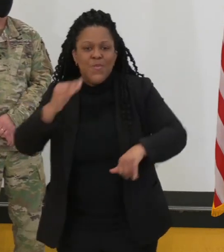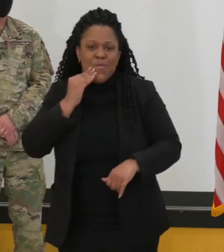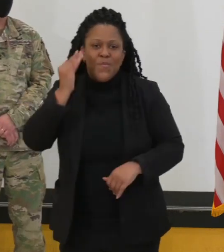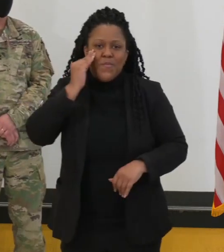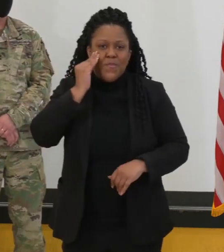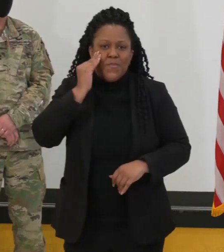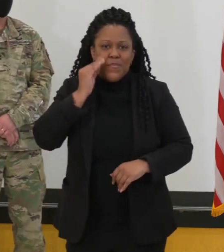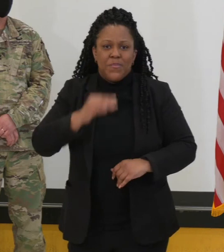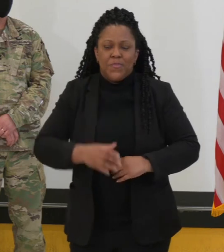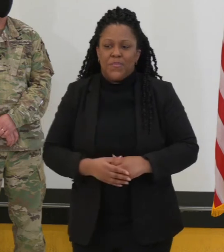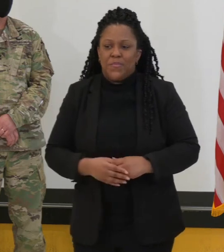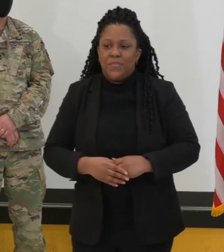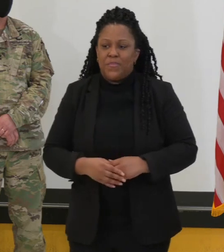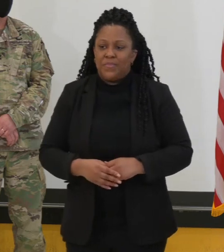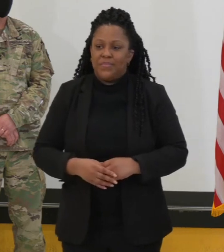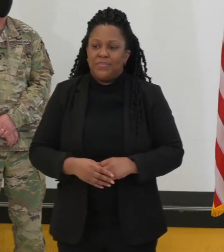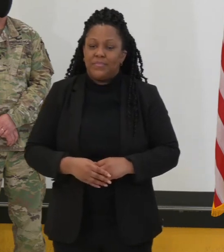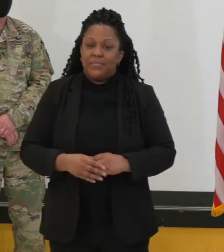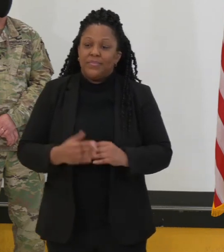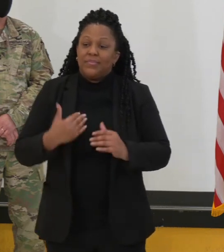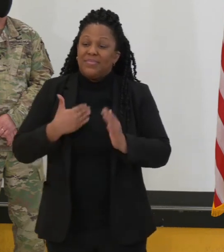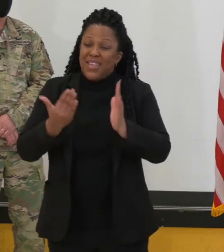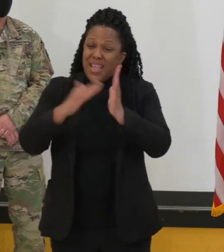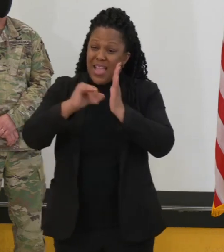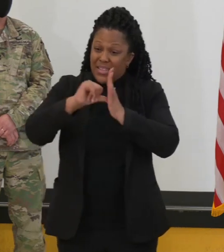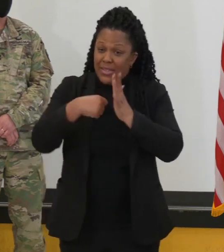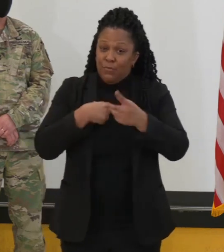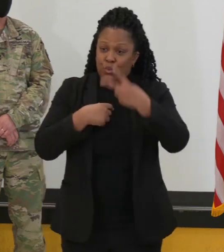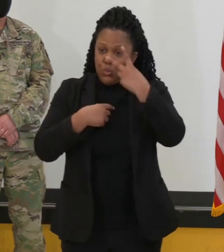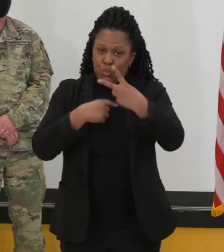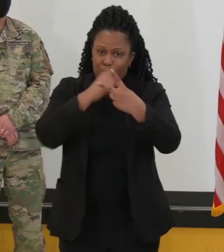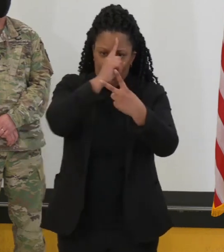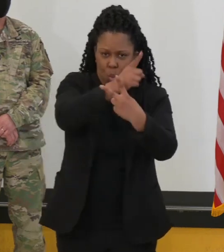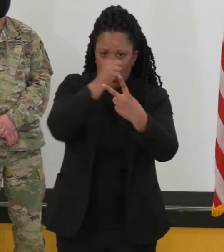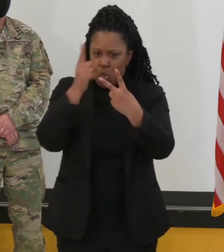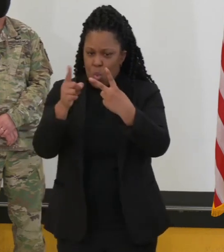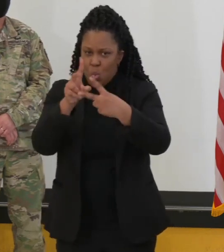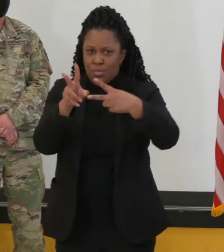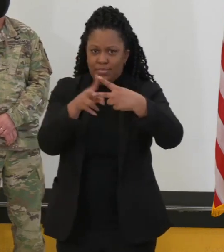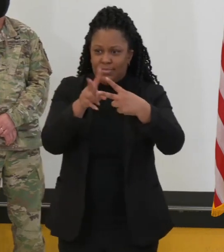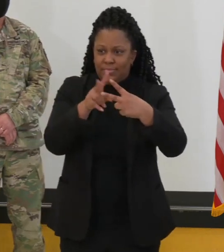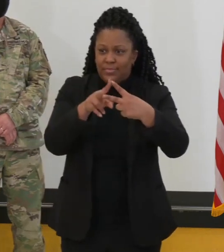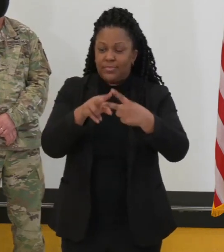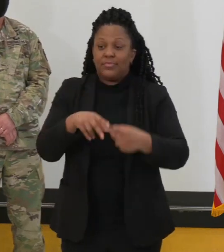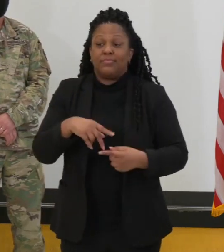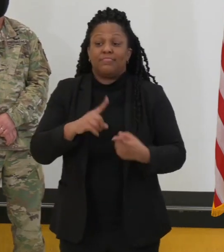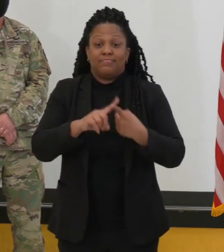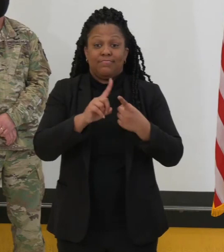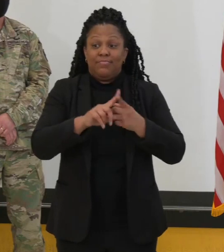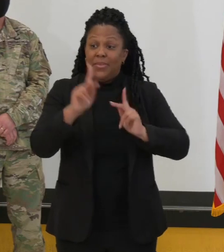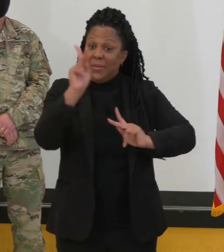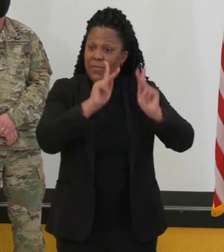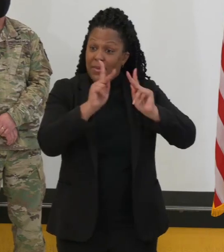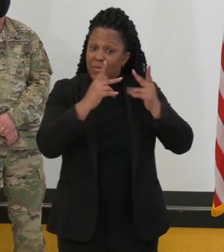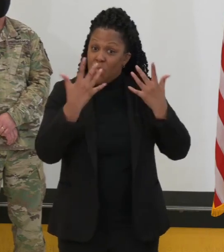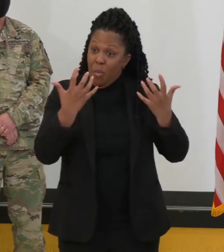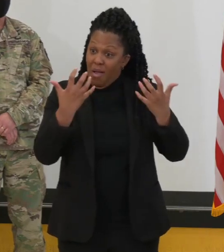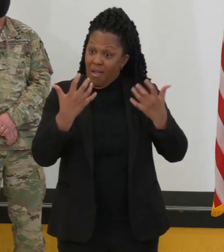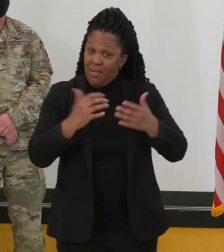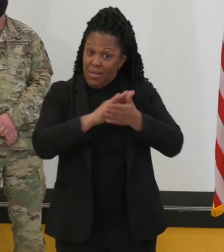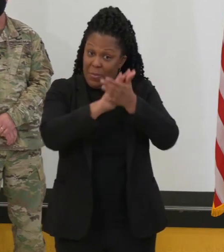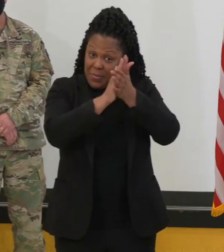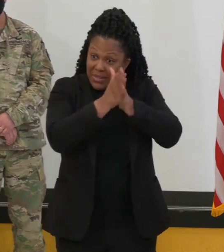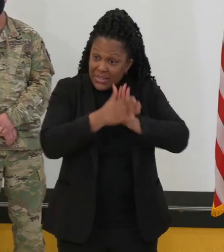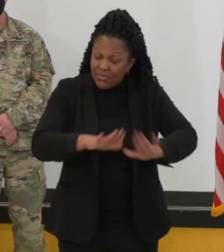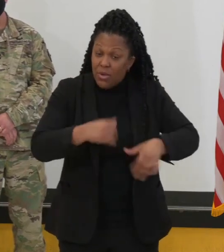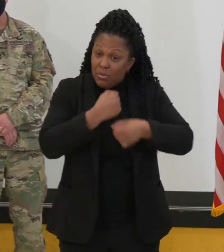truths. We need to continue to make sure that all of those who wish to peacefully demonstrate and gather, that they are